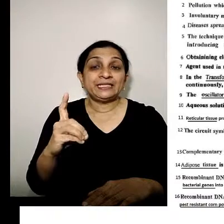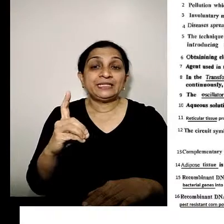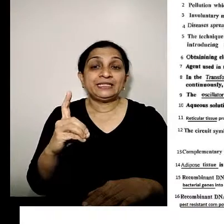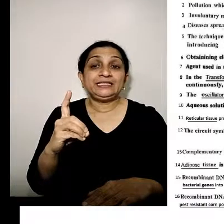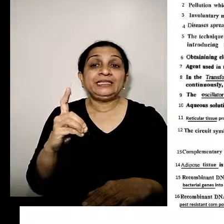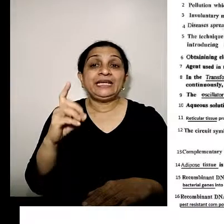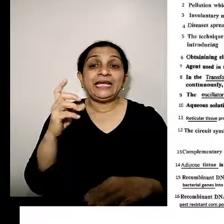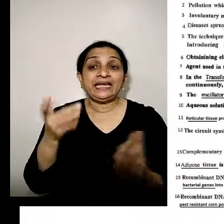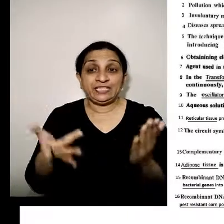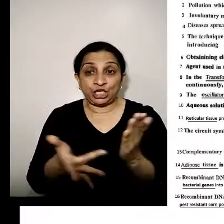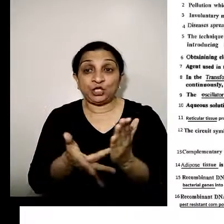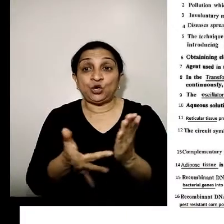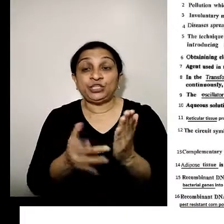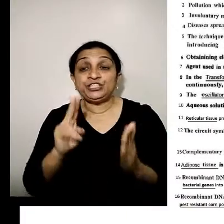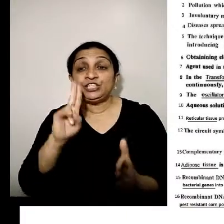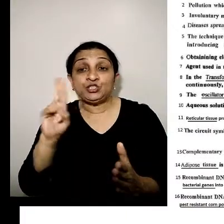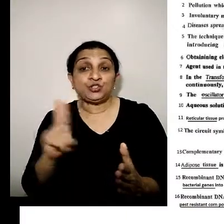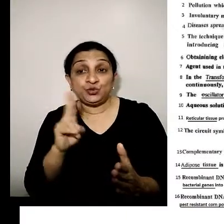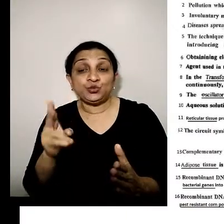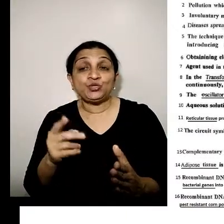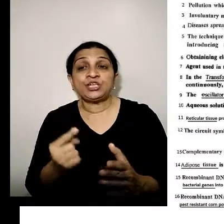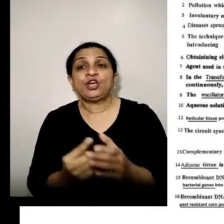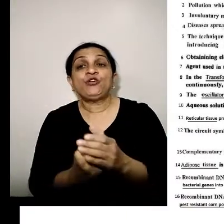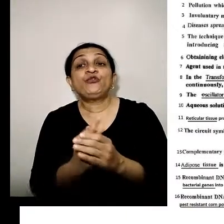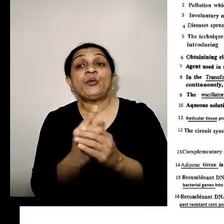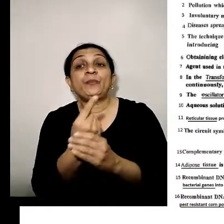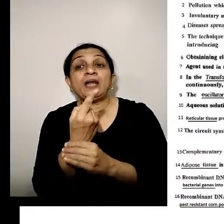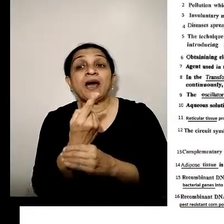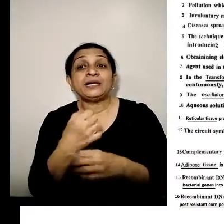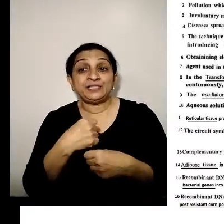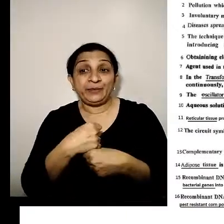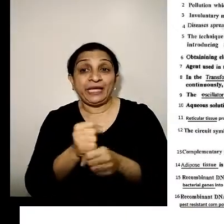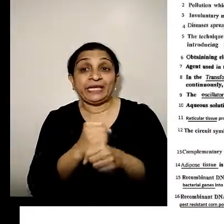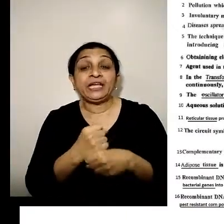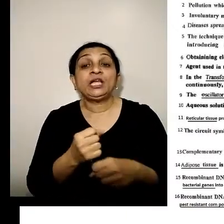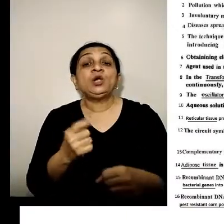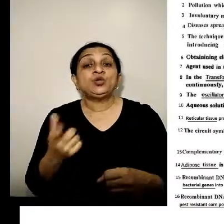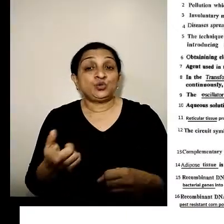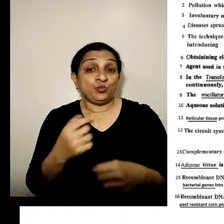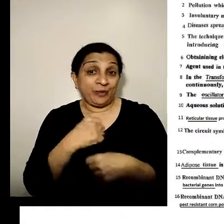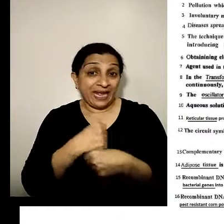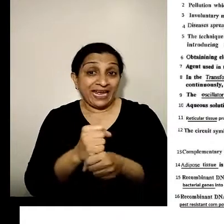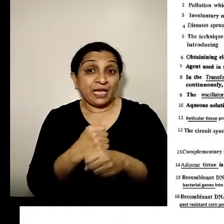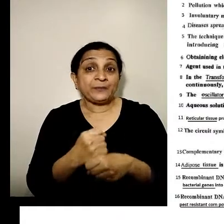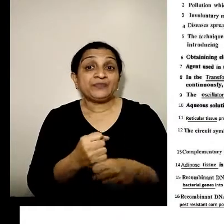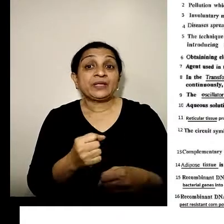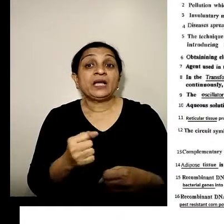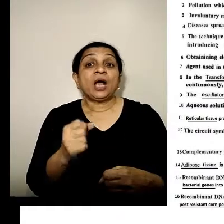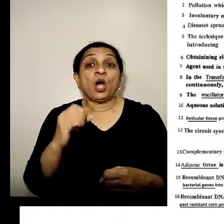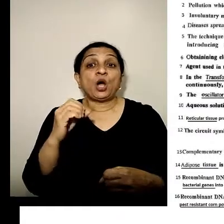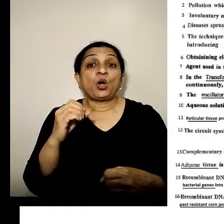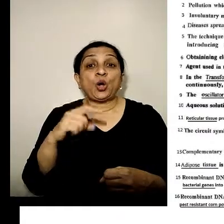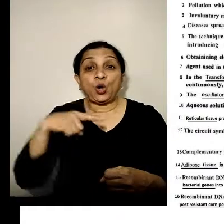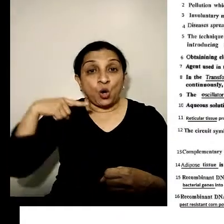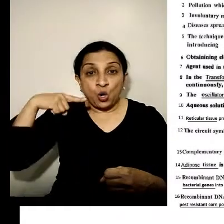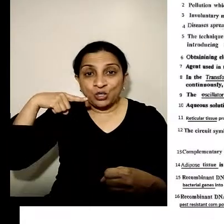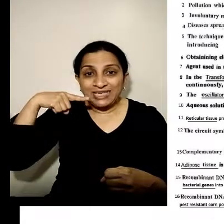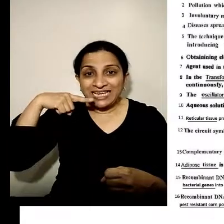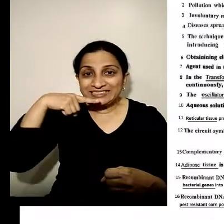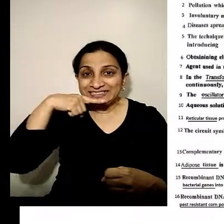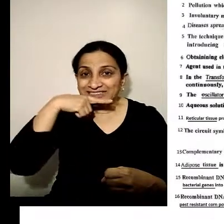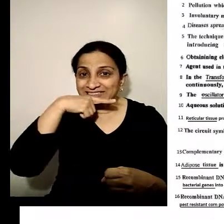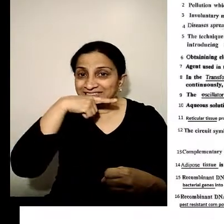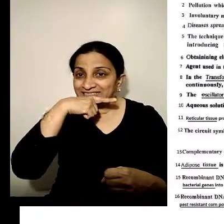Recombinant DNA technology is used for plant making to make